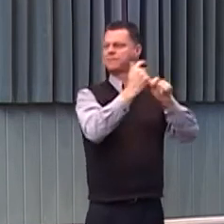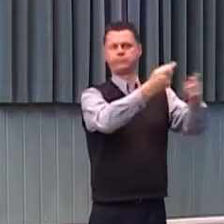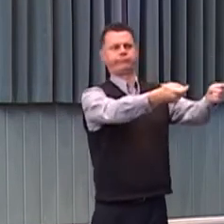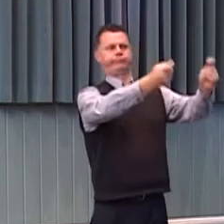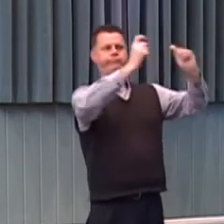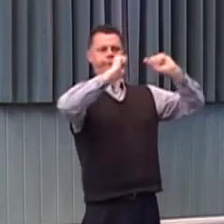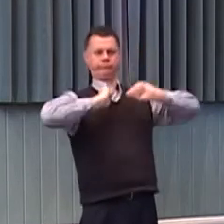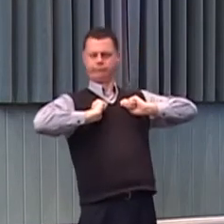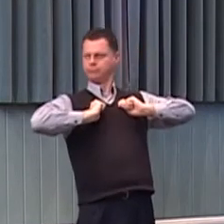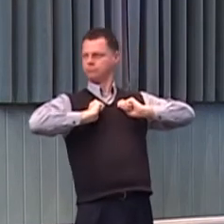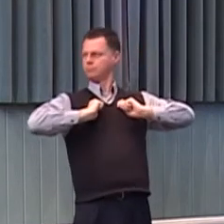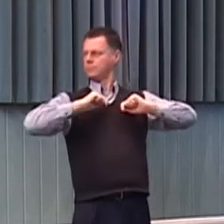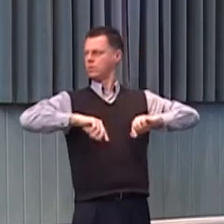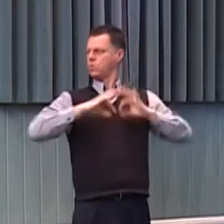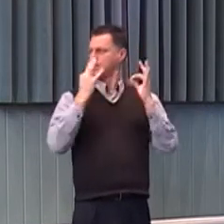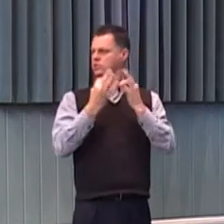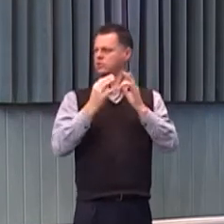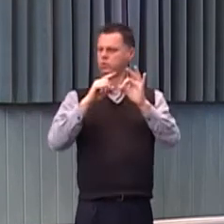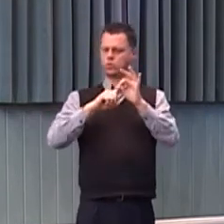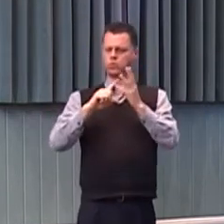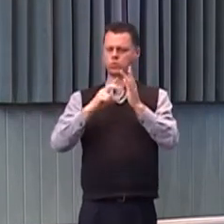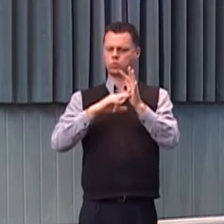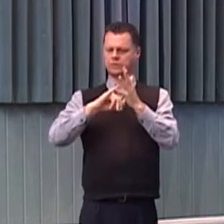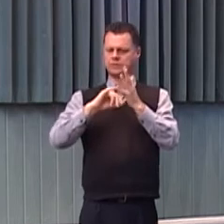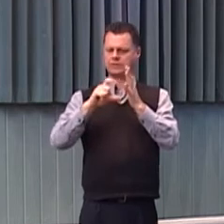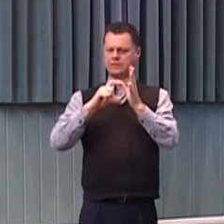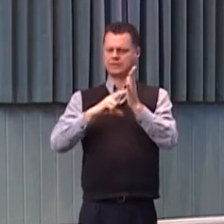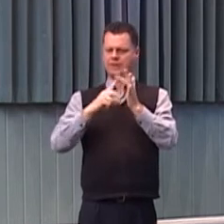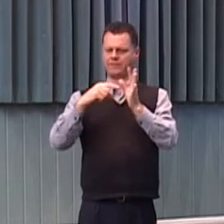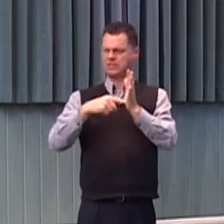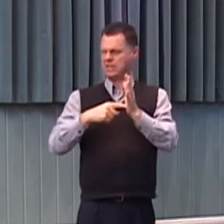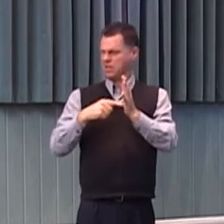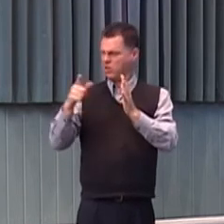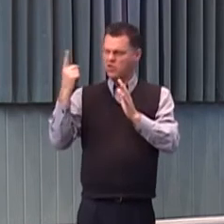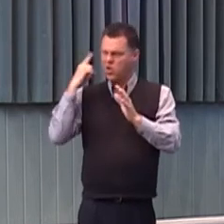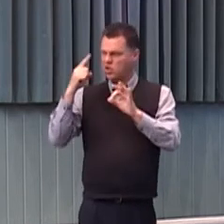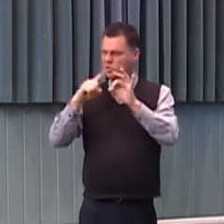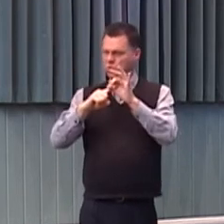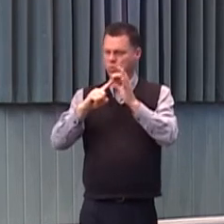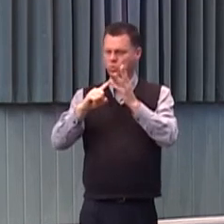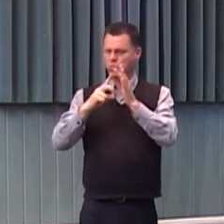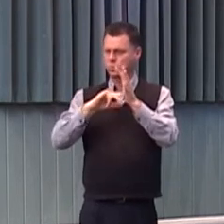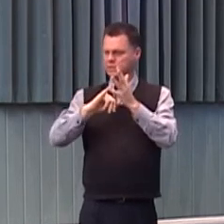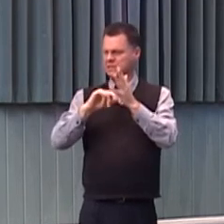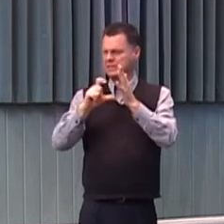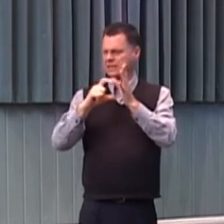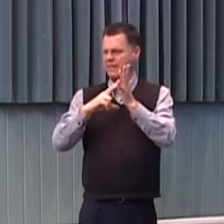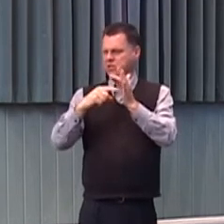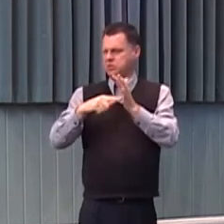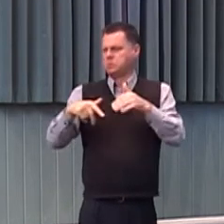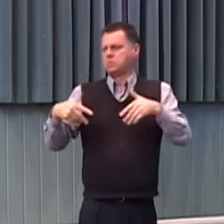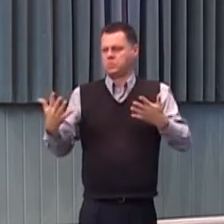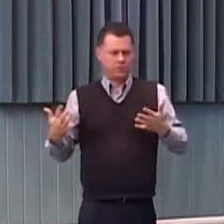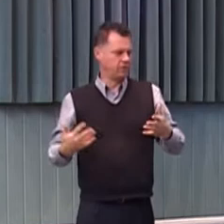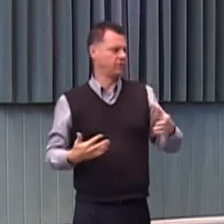that Queen's Caveat, I'm not going to explain what that is. I'm going to ask Lisa to talk about the Queen's Caveat a little bit later. But it basically says that